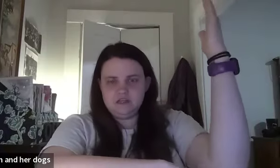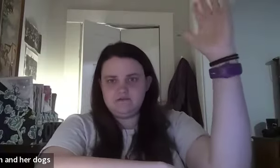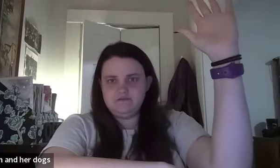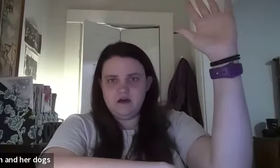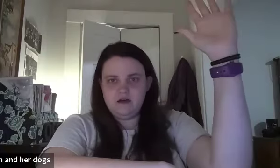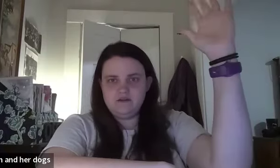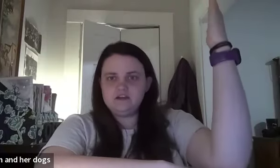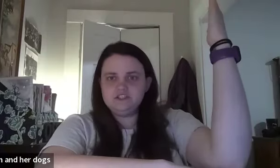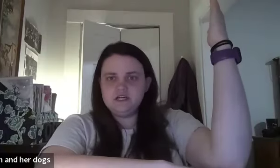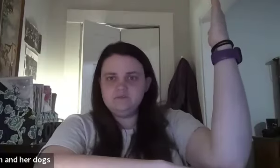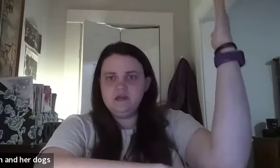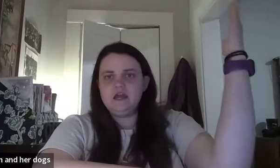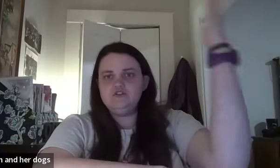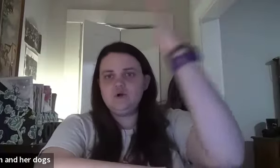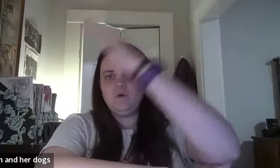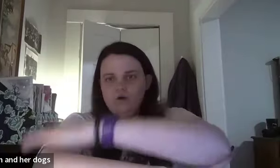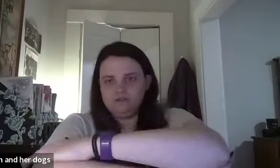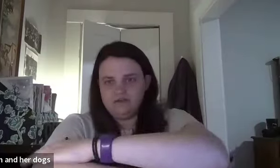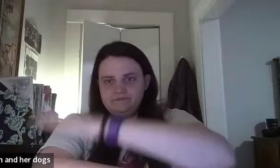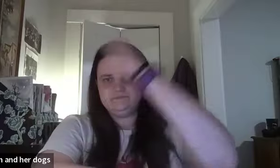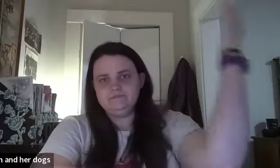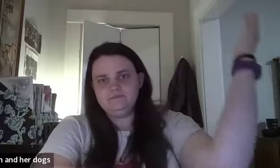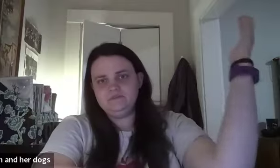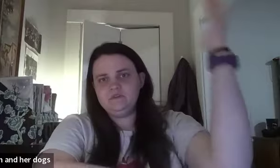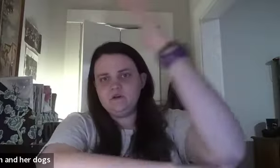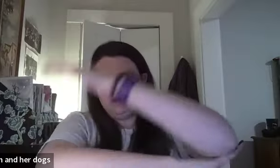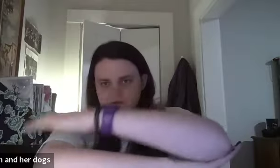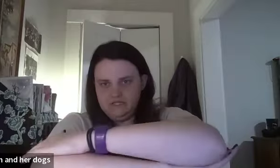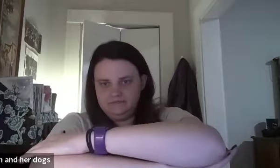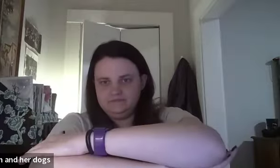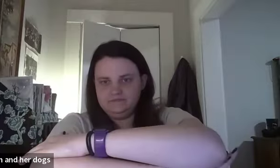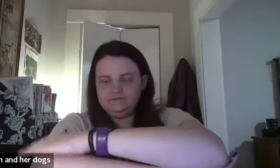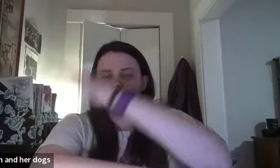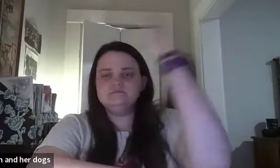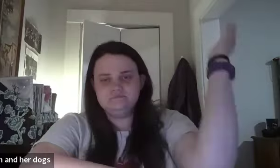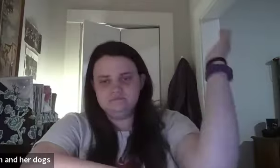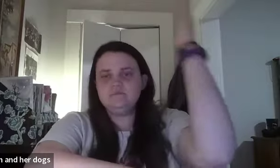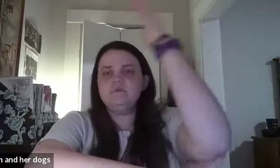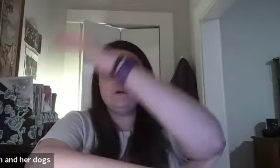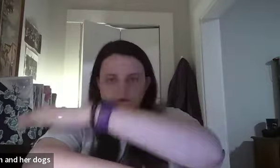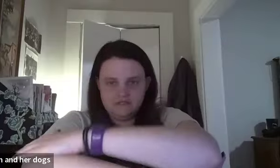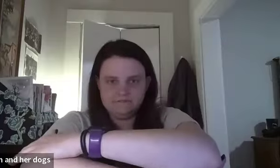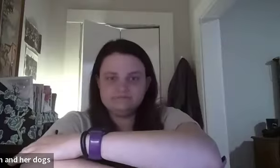that 5 kind of shape, and you go all day, all day, all day.